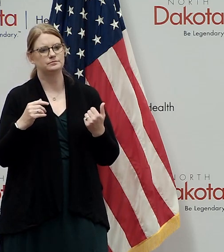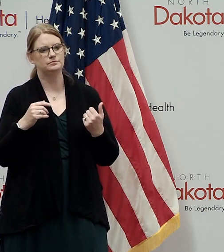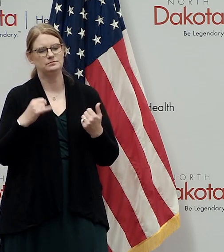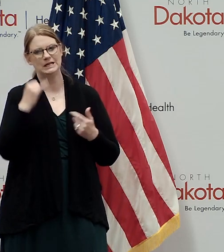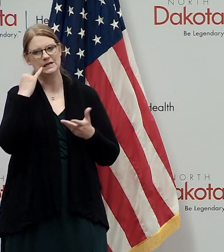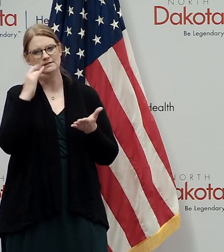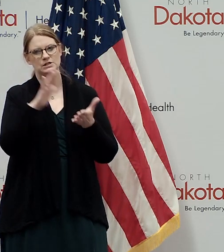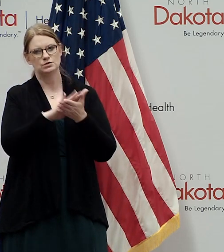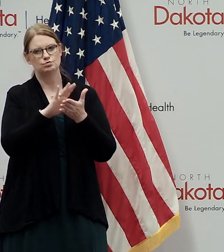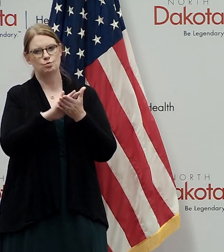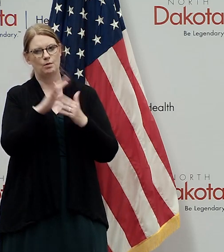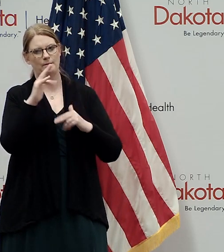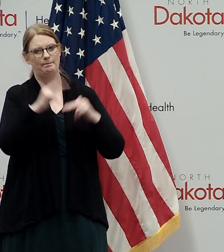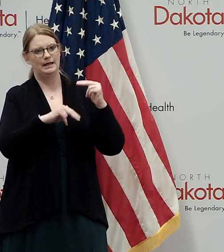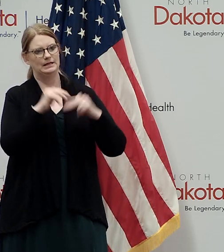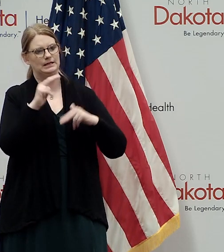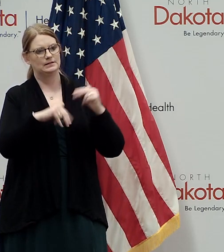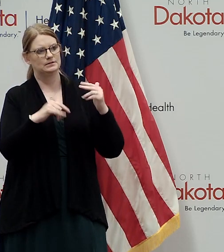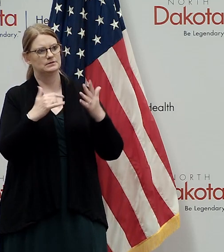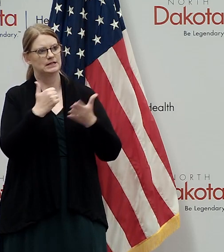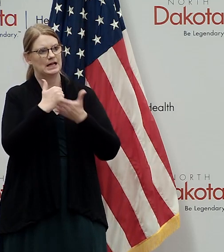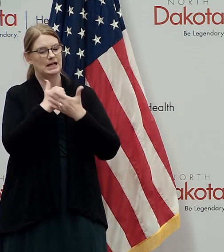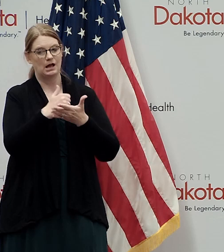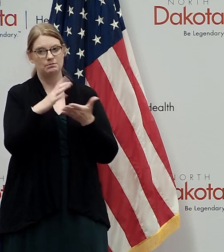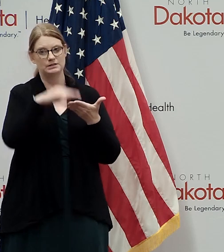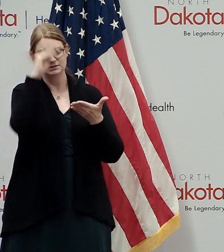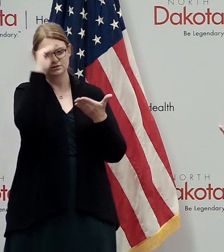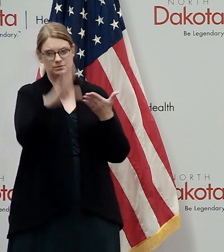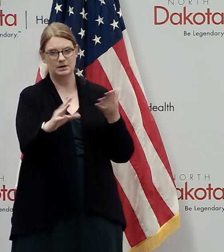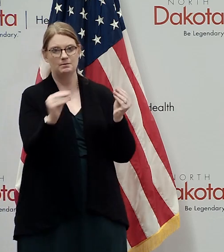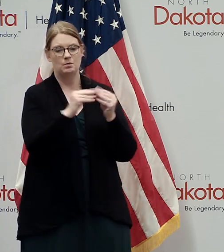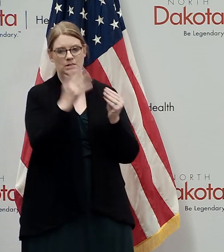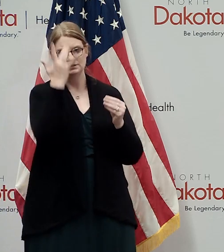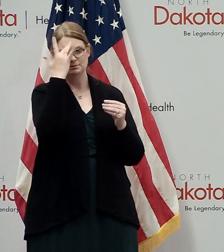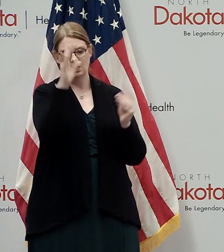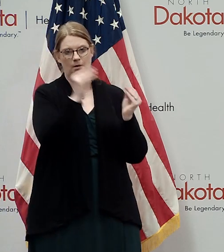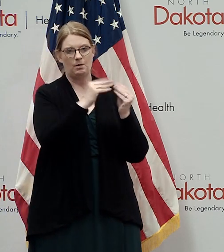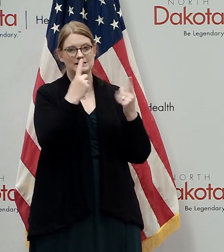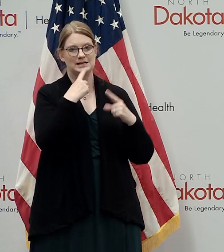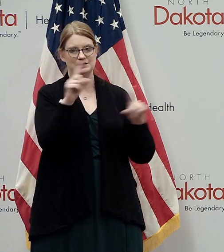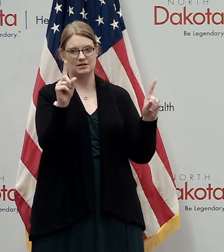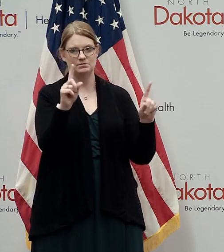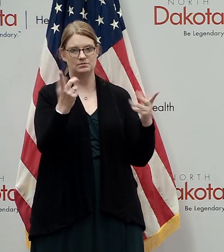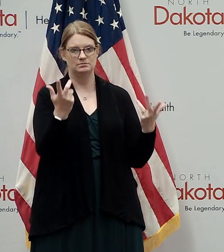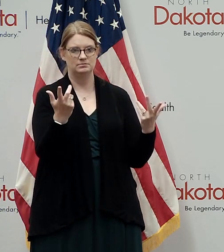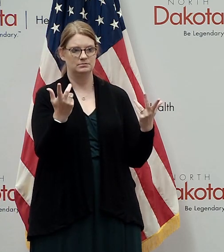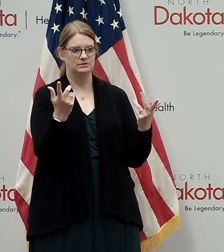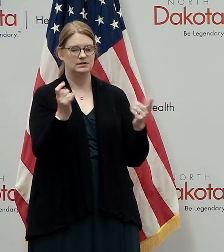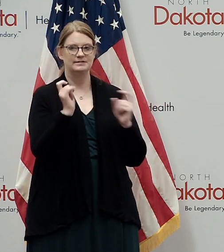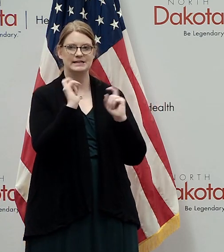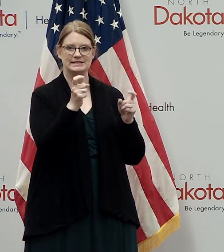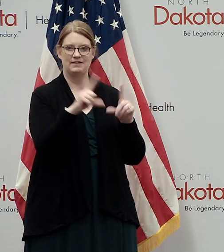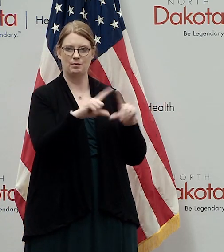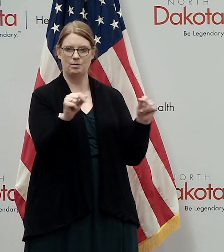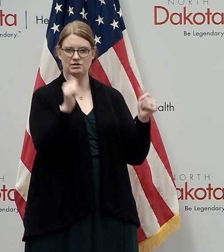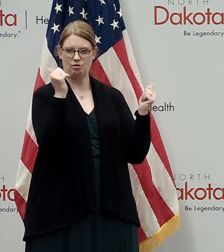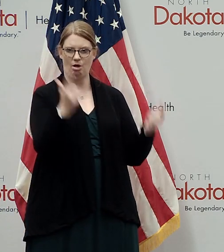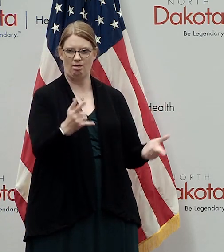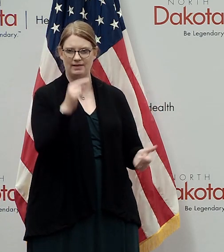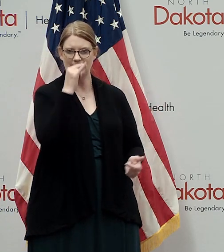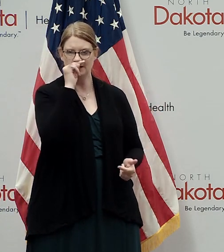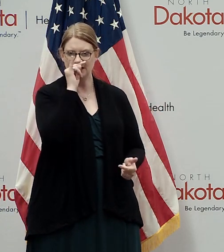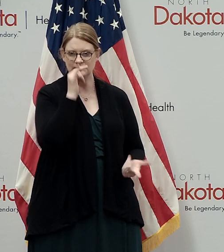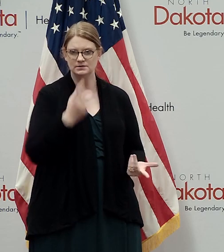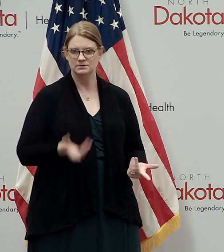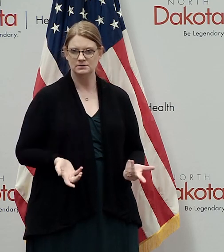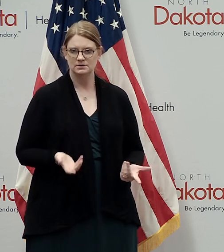school buildings, helped students be smarter and more successful in life, then let's just give a brick to every kid.